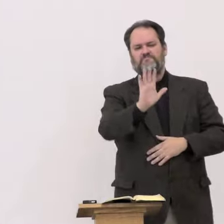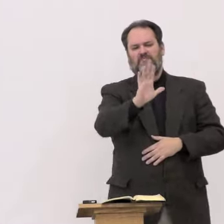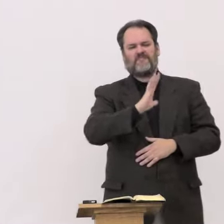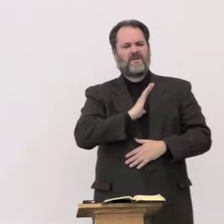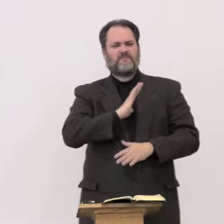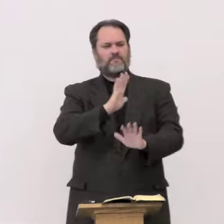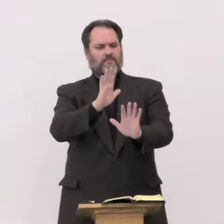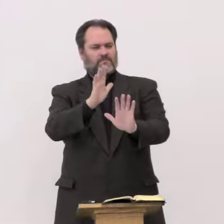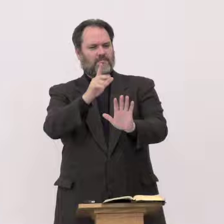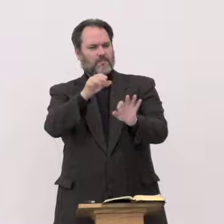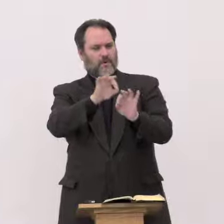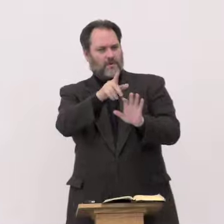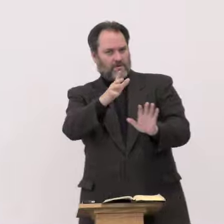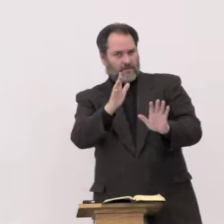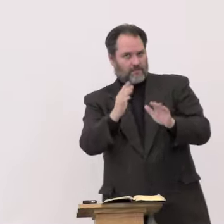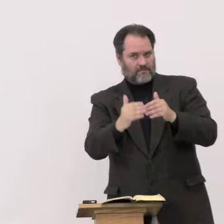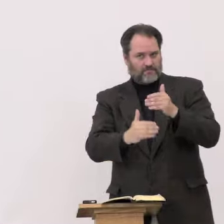The pastors will like respect them and say,